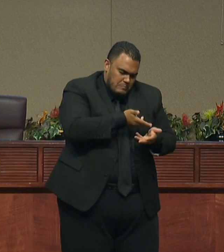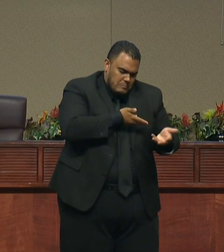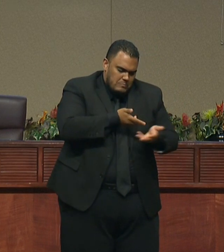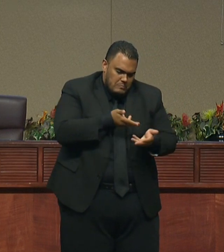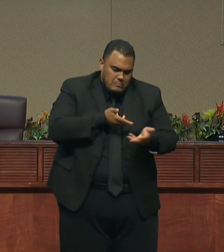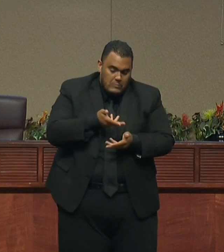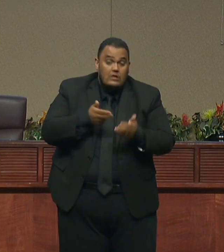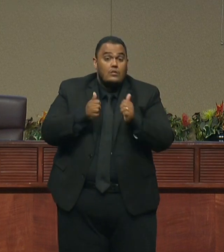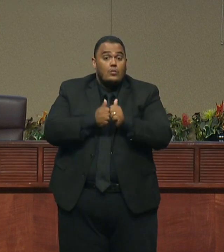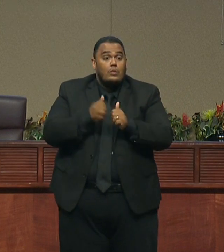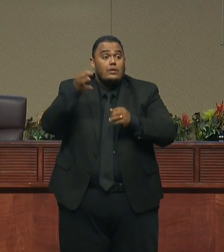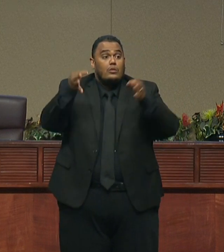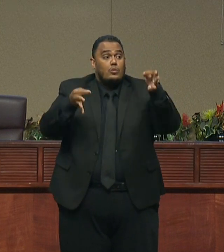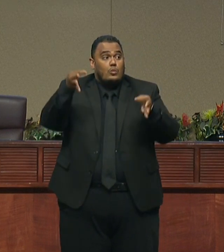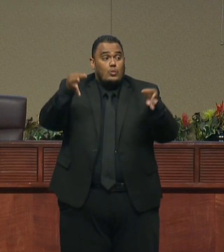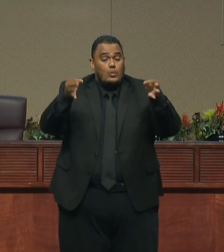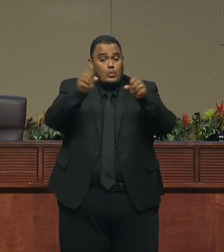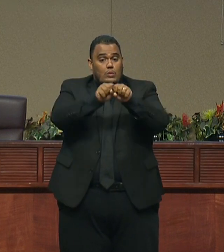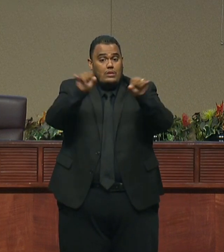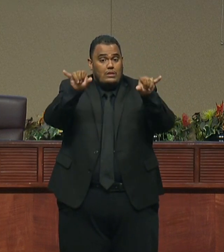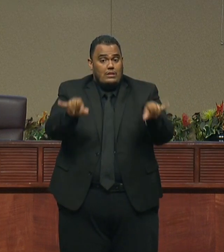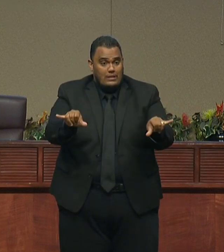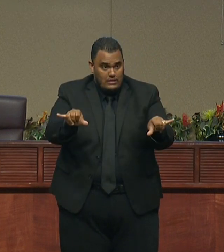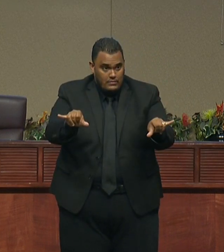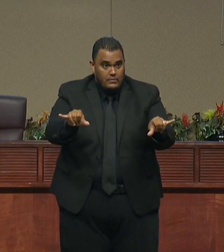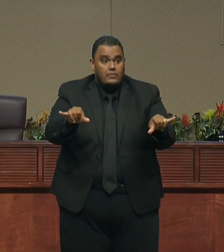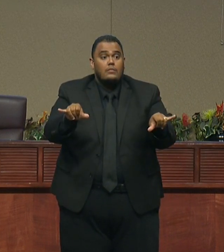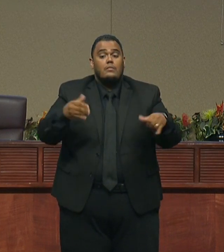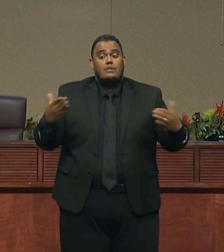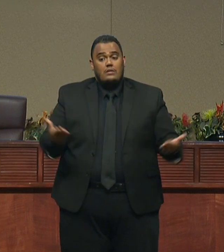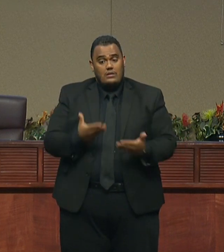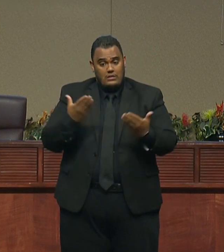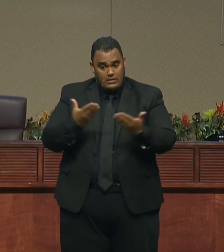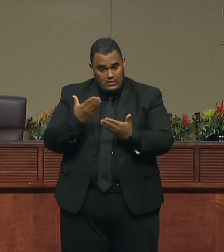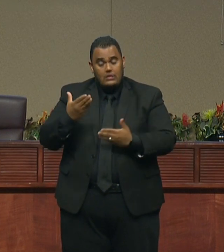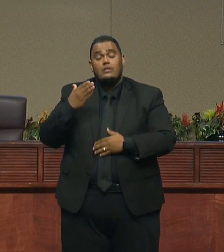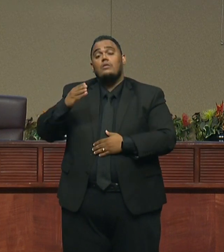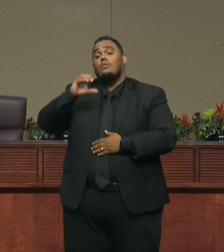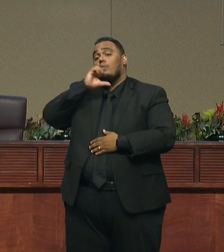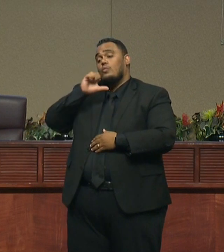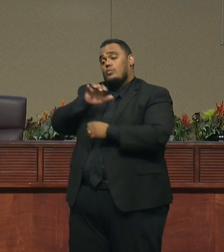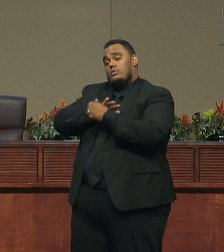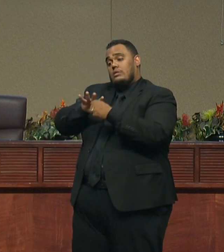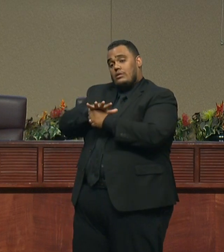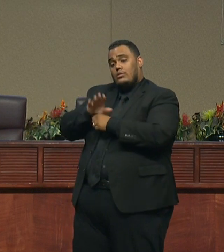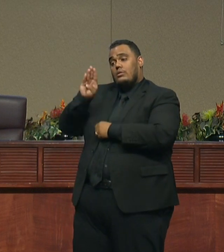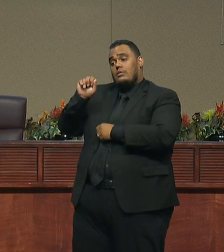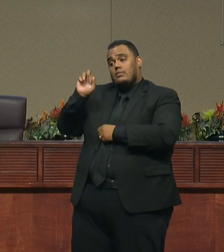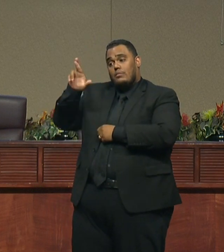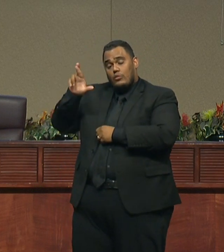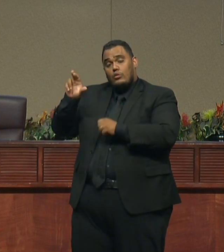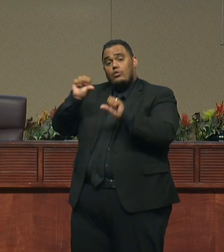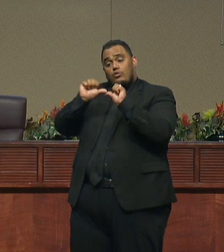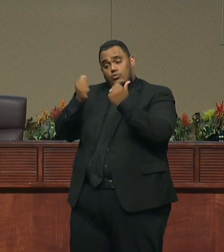courts, with the Orange County Bar Association, Legal Aid Society,